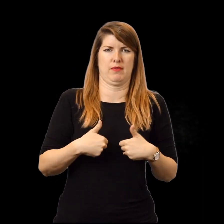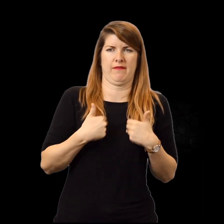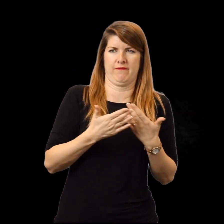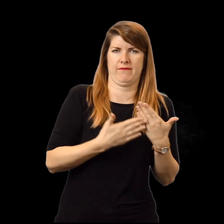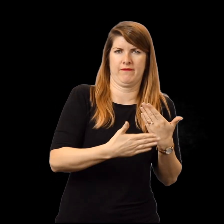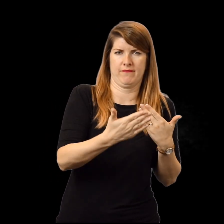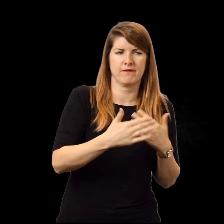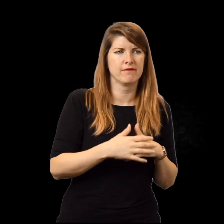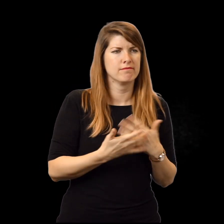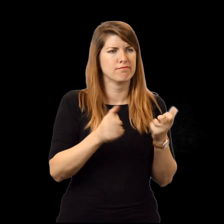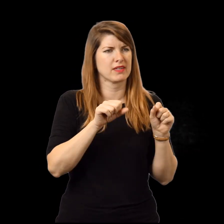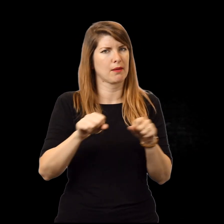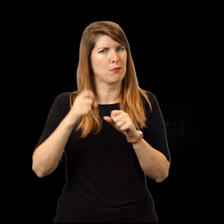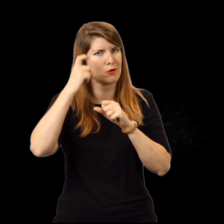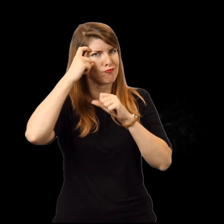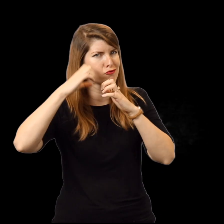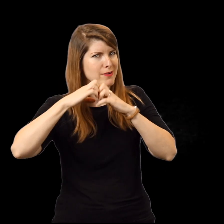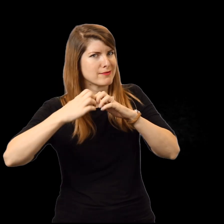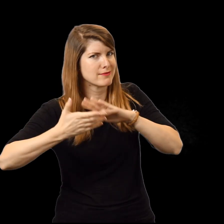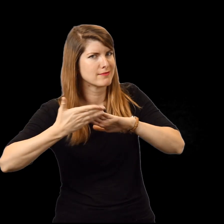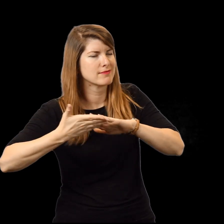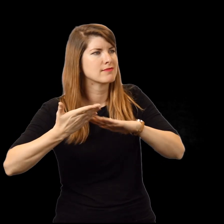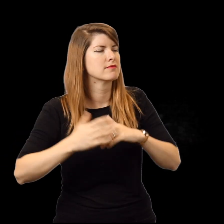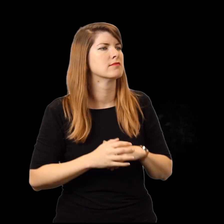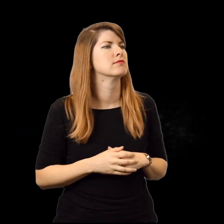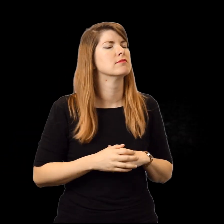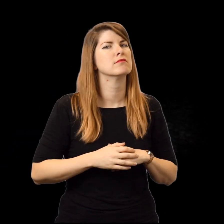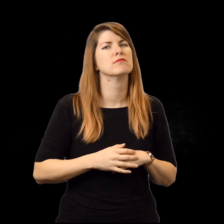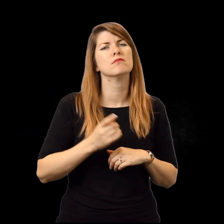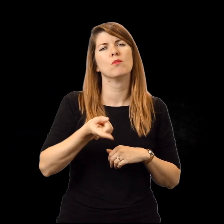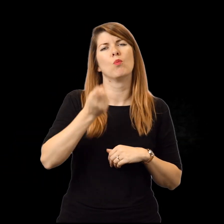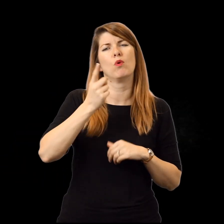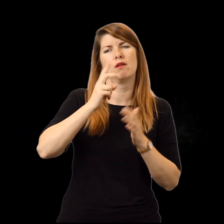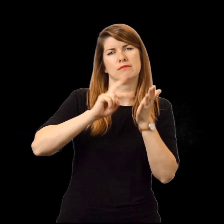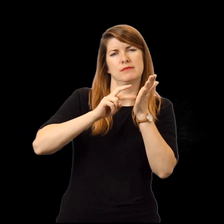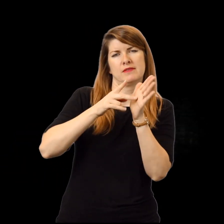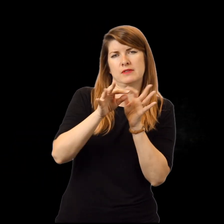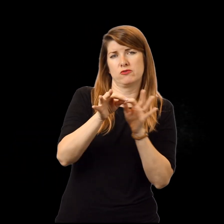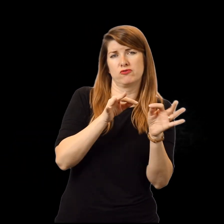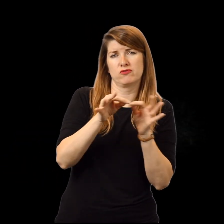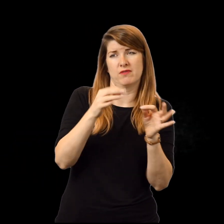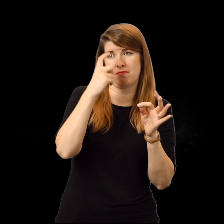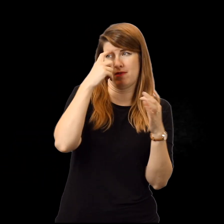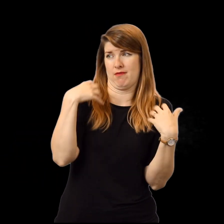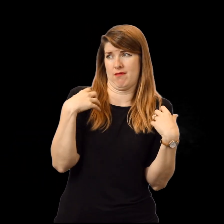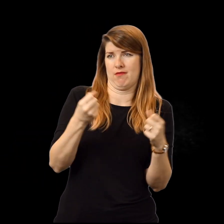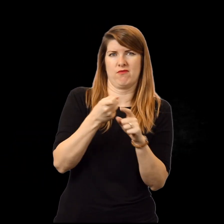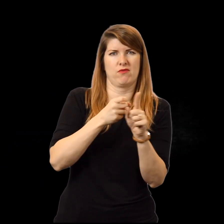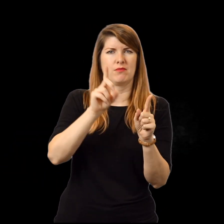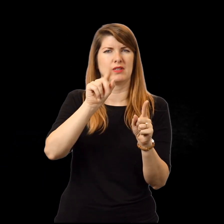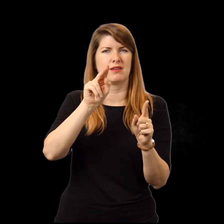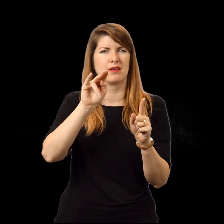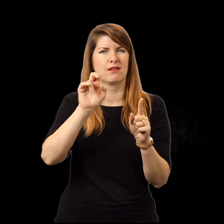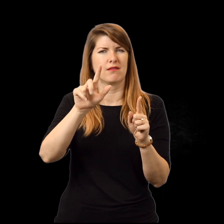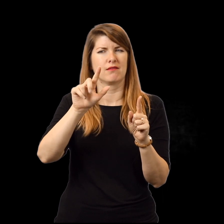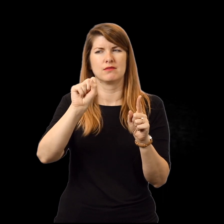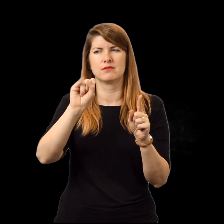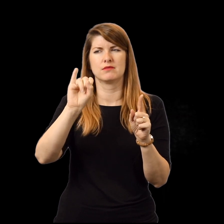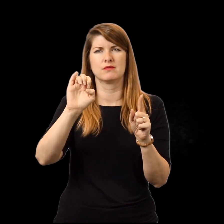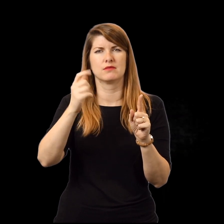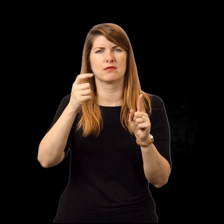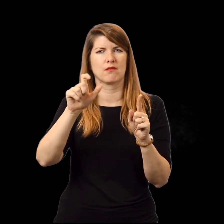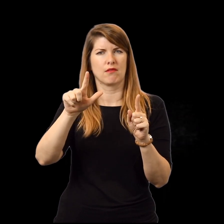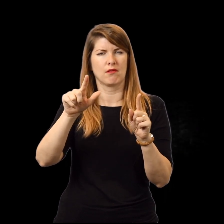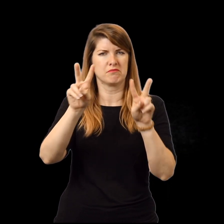capable lives, capable brains. One definition of mental health from Daniel Siegel